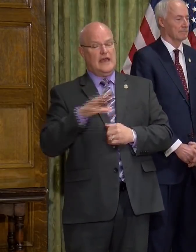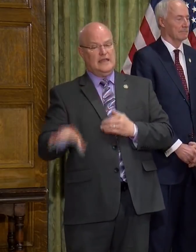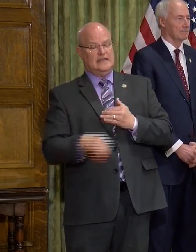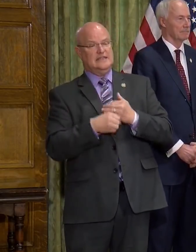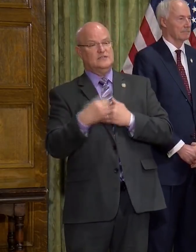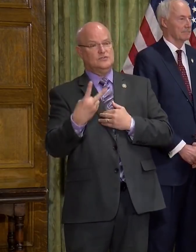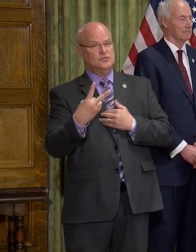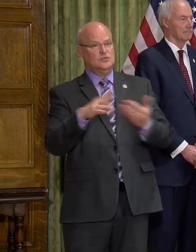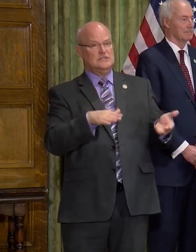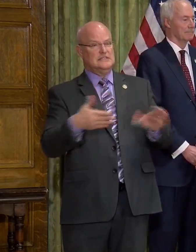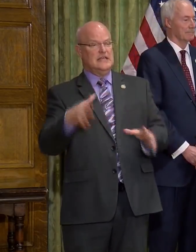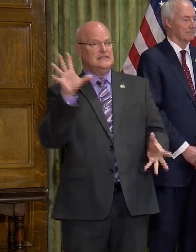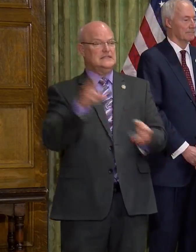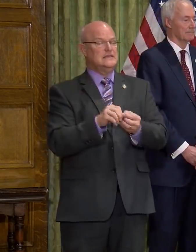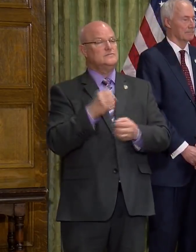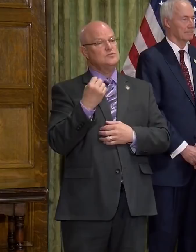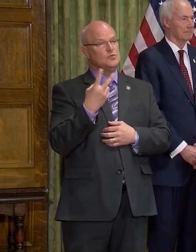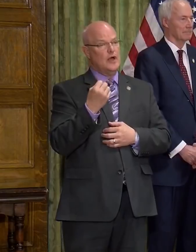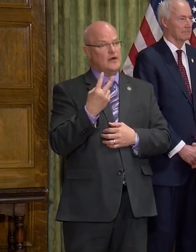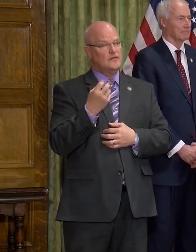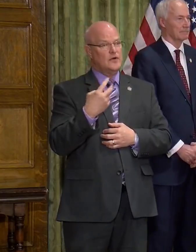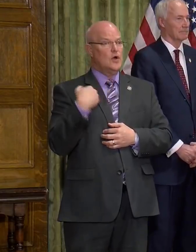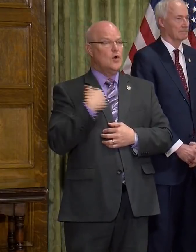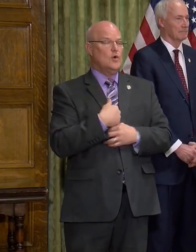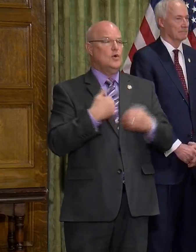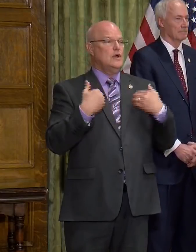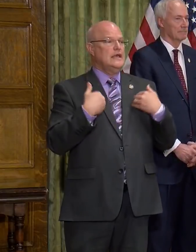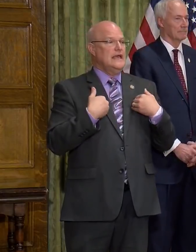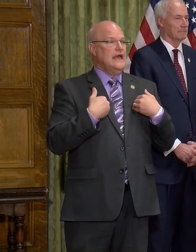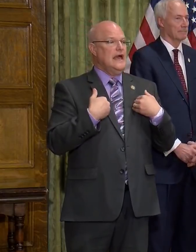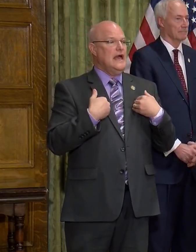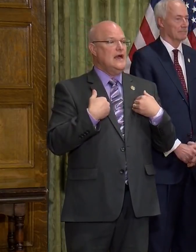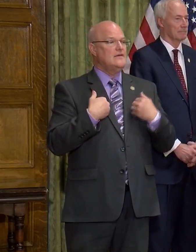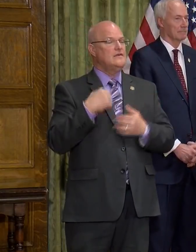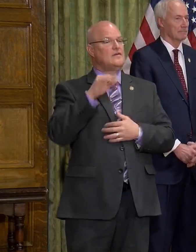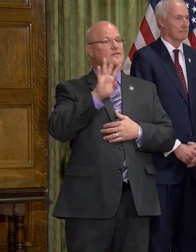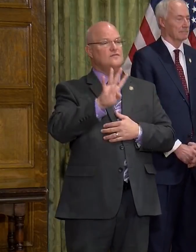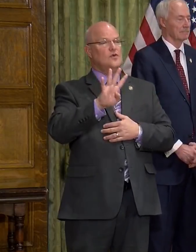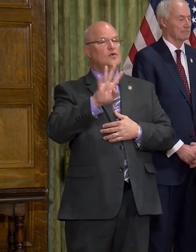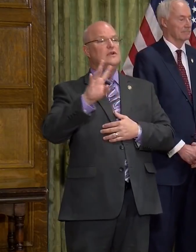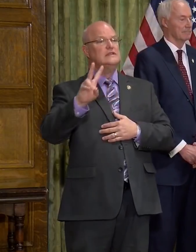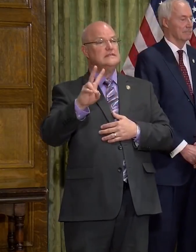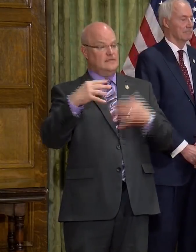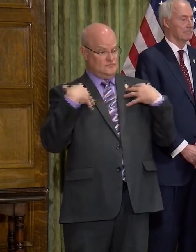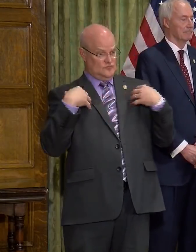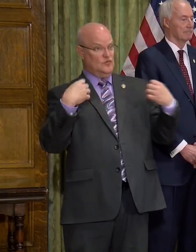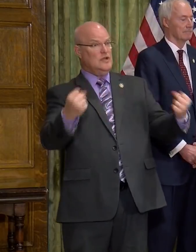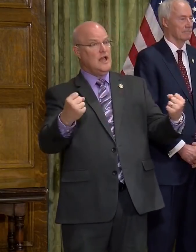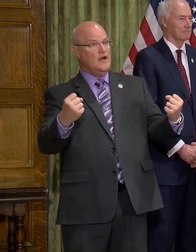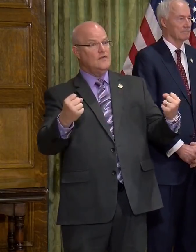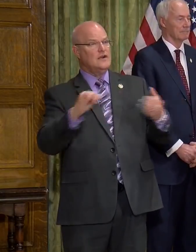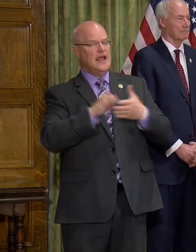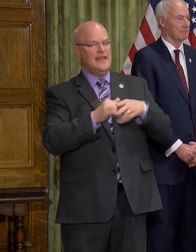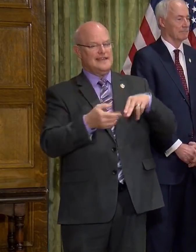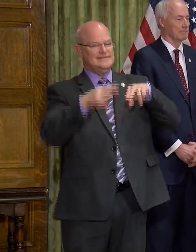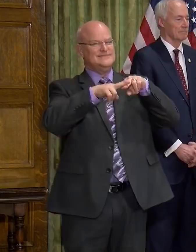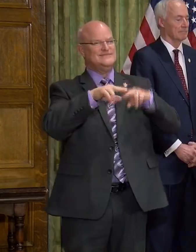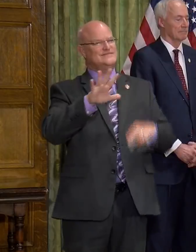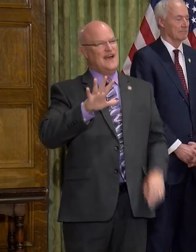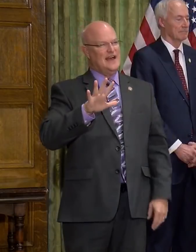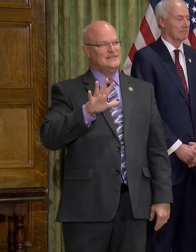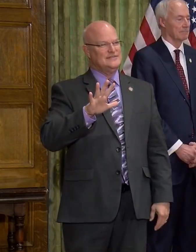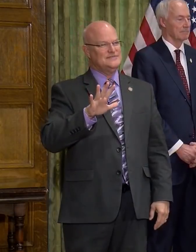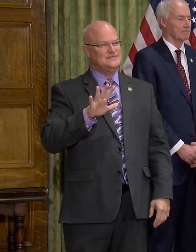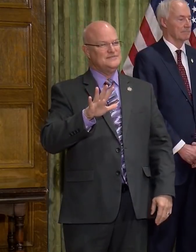so we're up to 12. And we have 47 who have recovered, and that's up 5 from